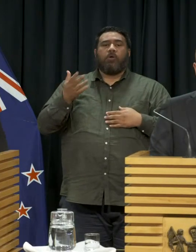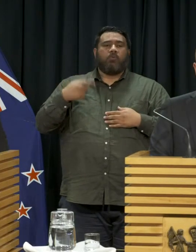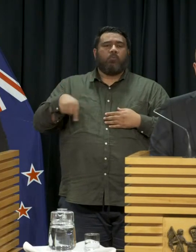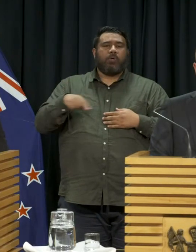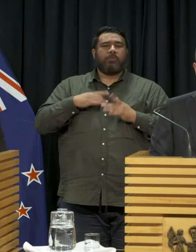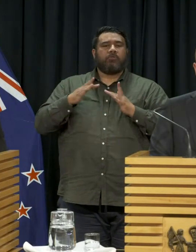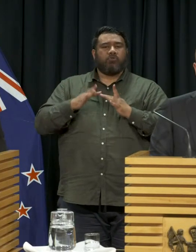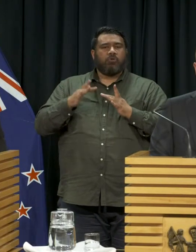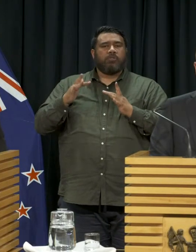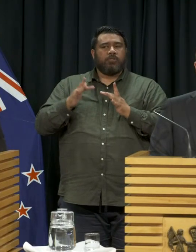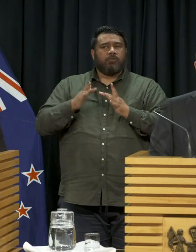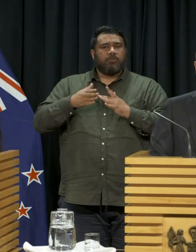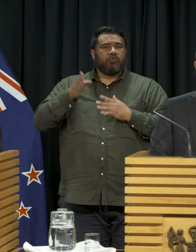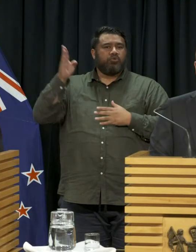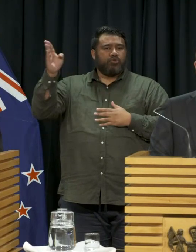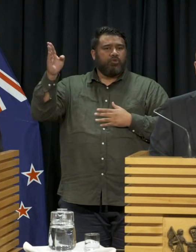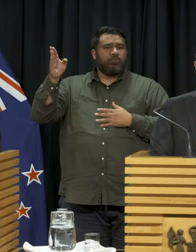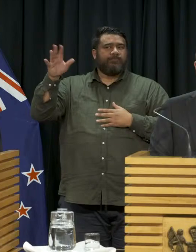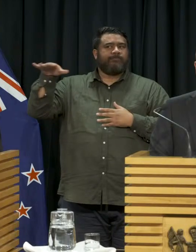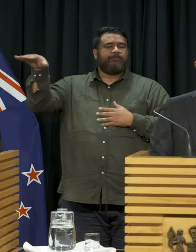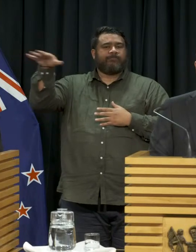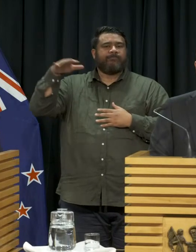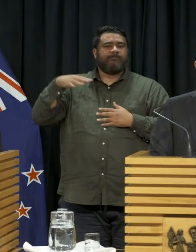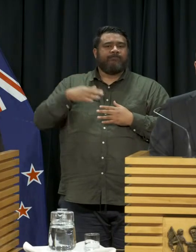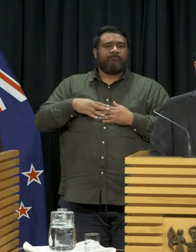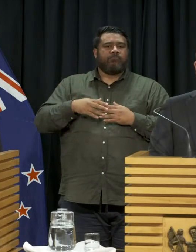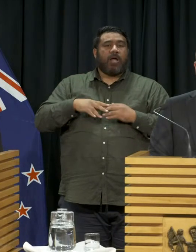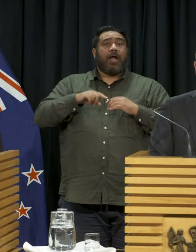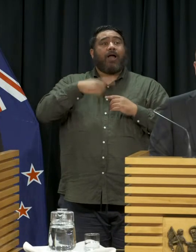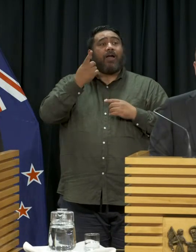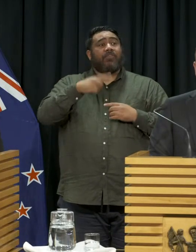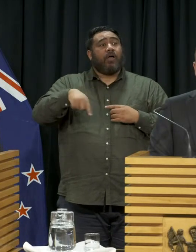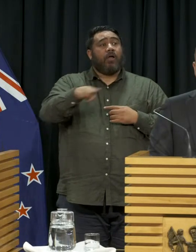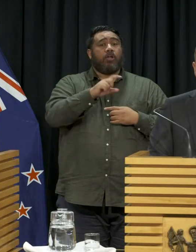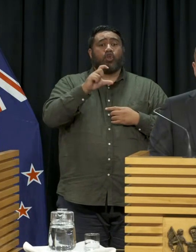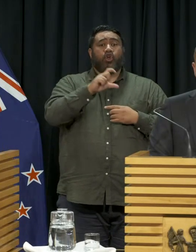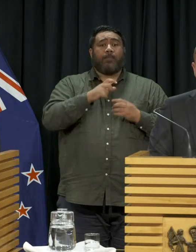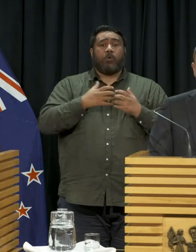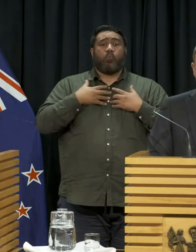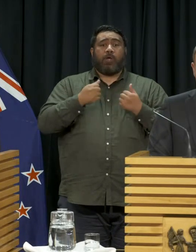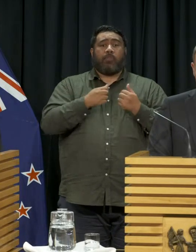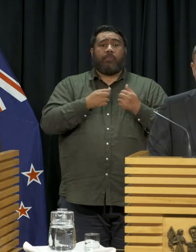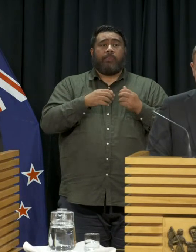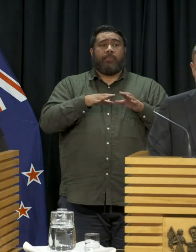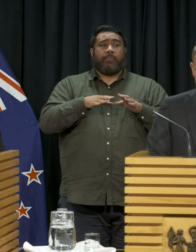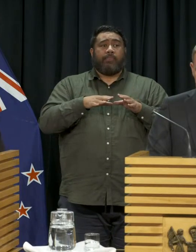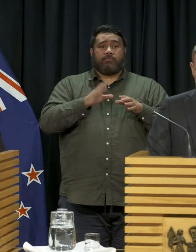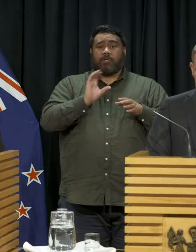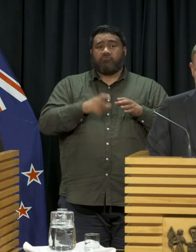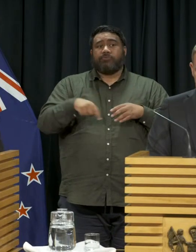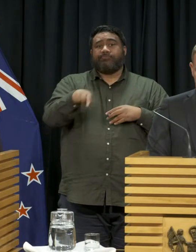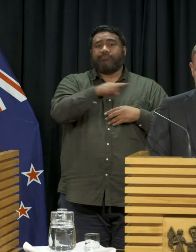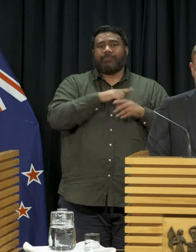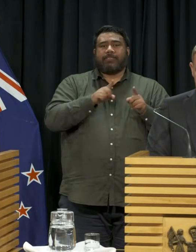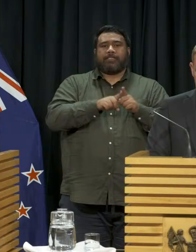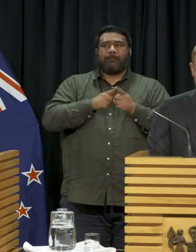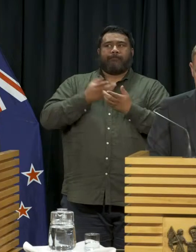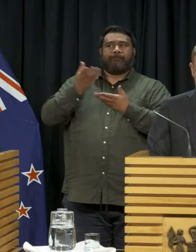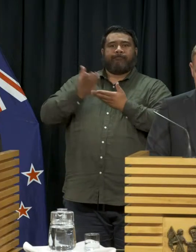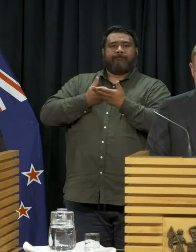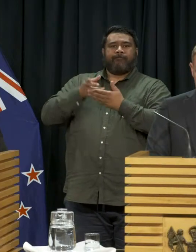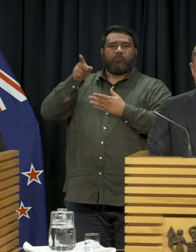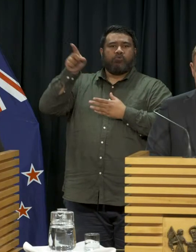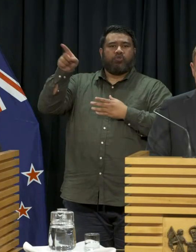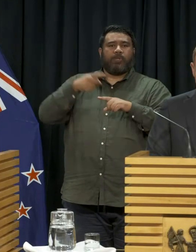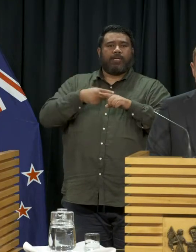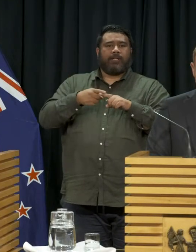of Commonwealth nations, and they'll be made aware of our